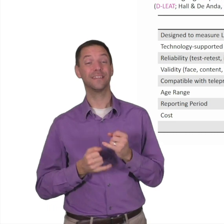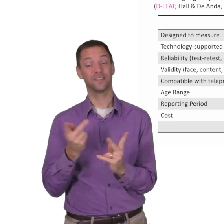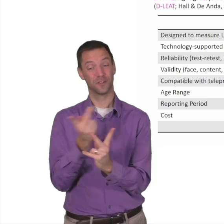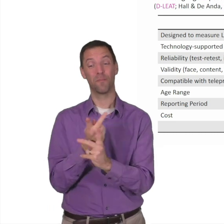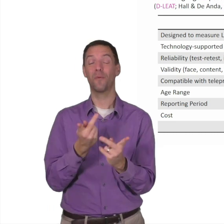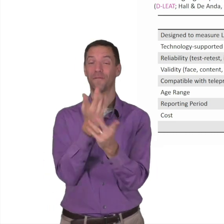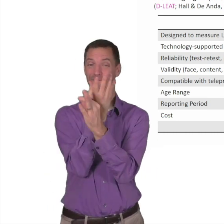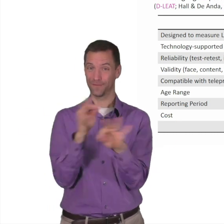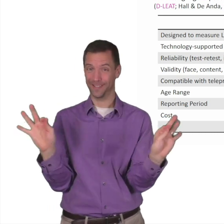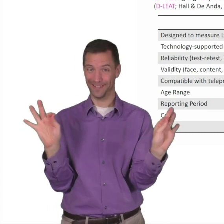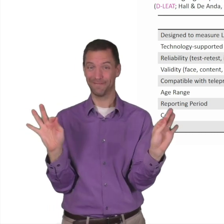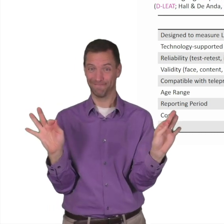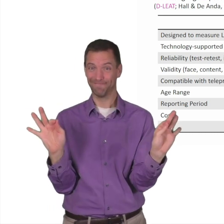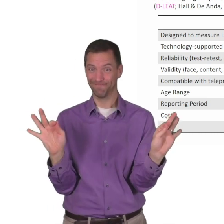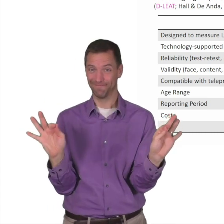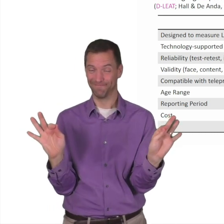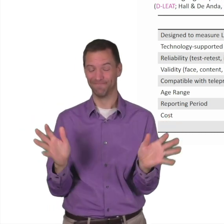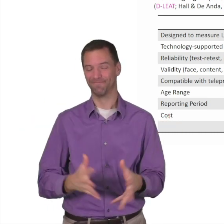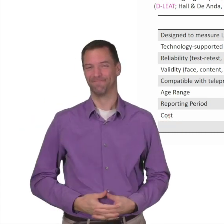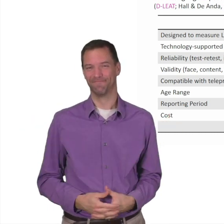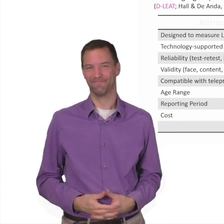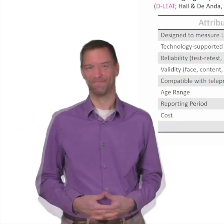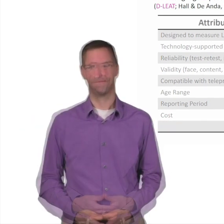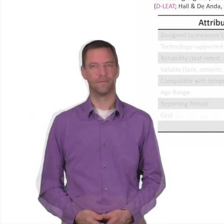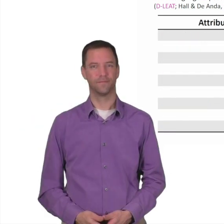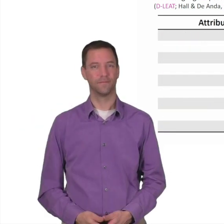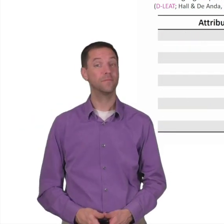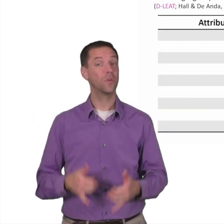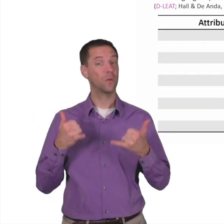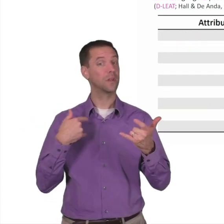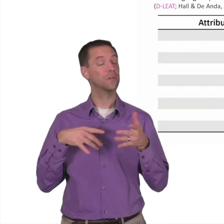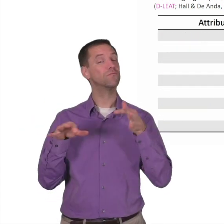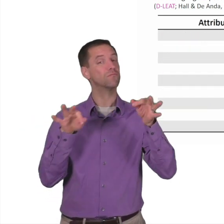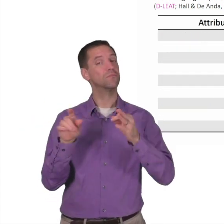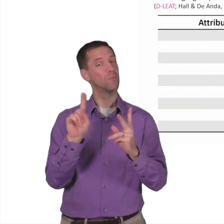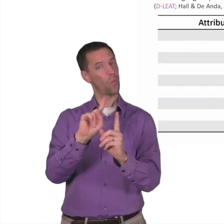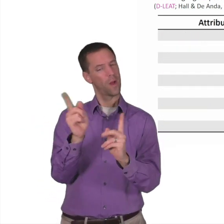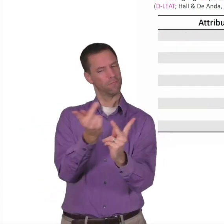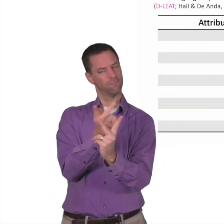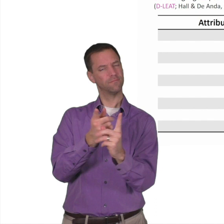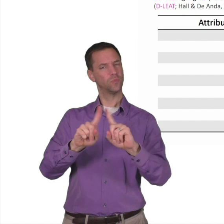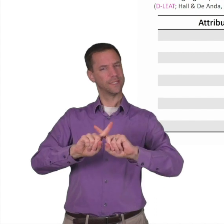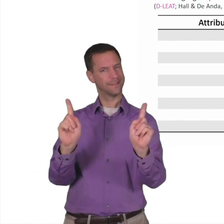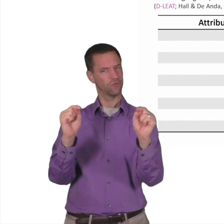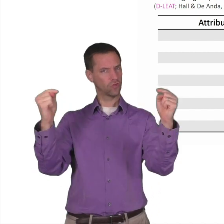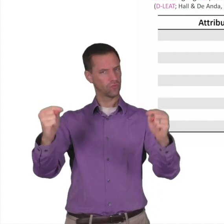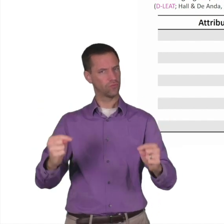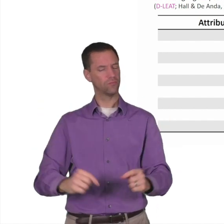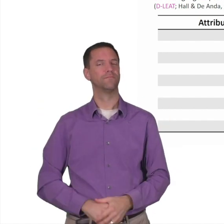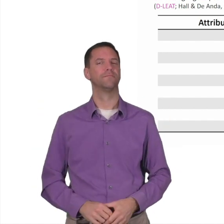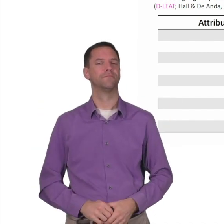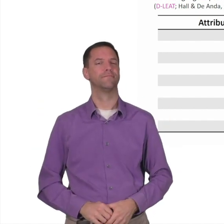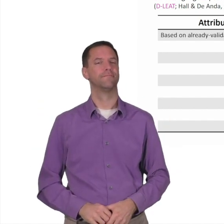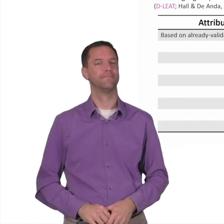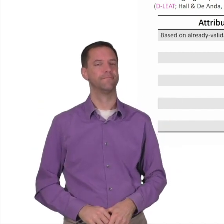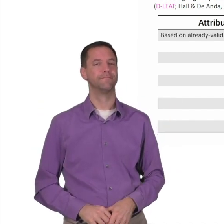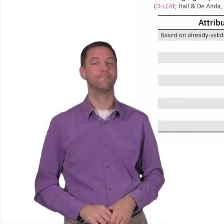And last, both of these tools are available for free. So now let me discuss where some of the differences